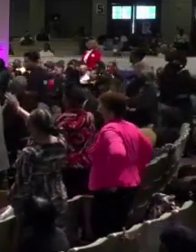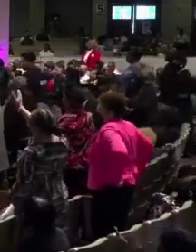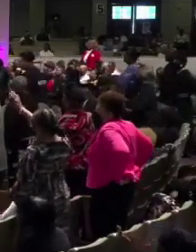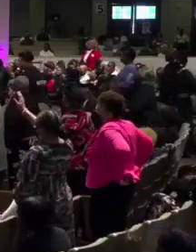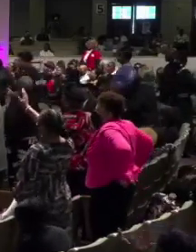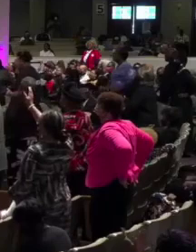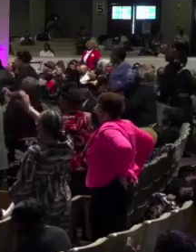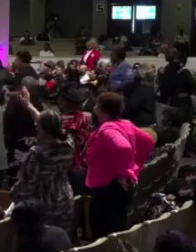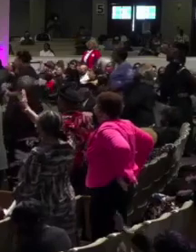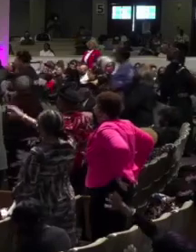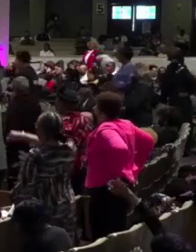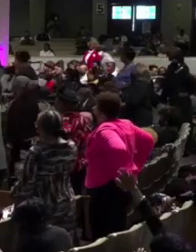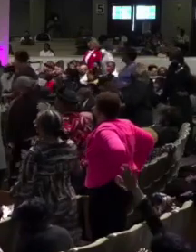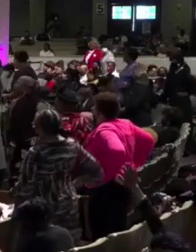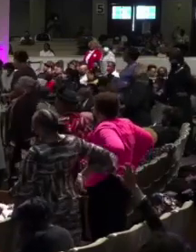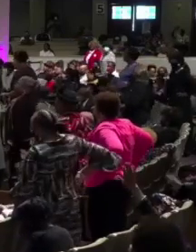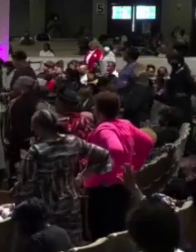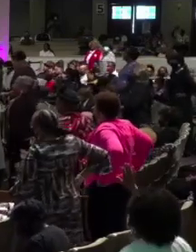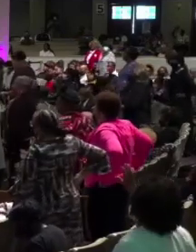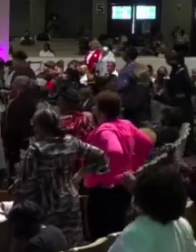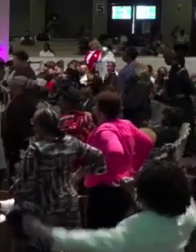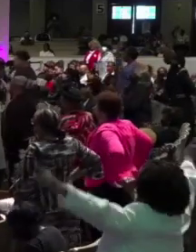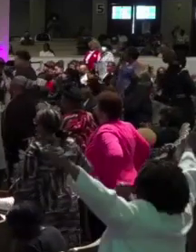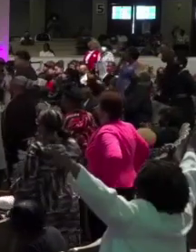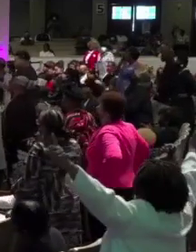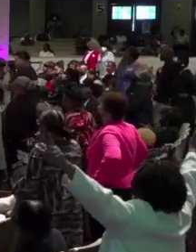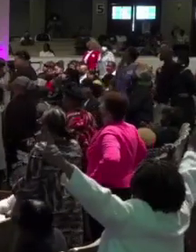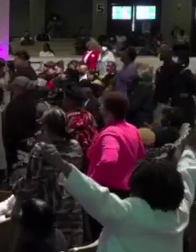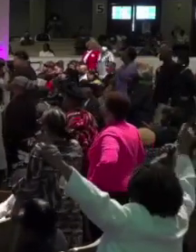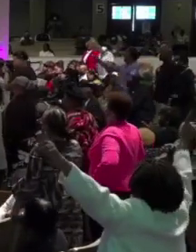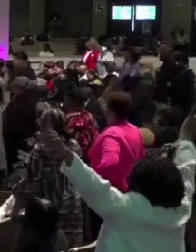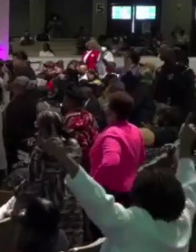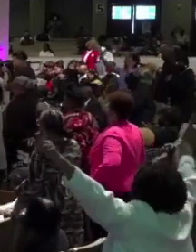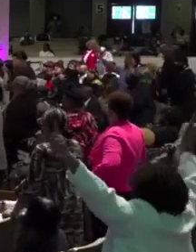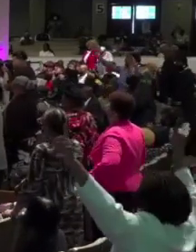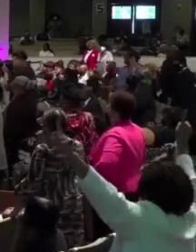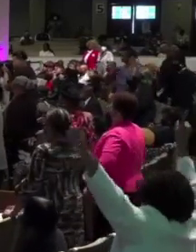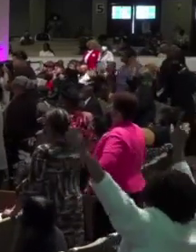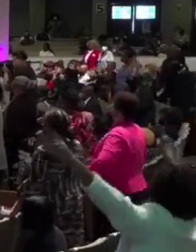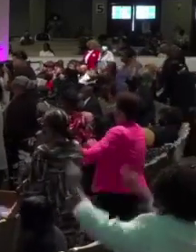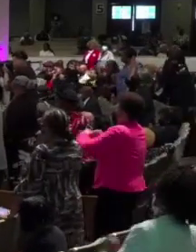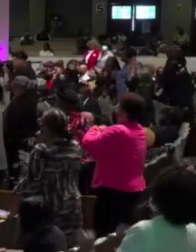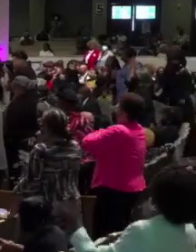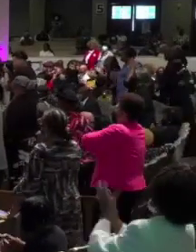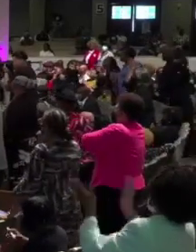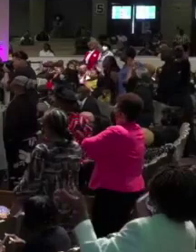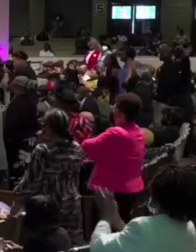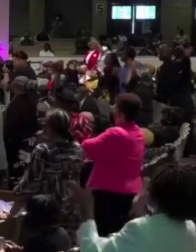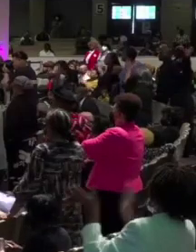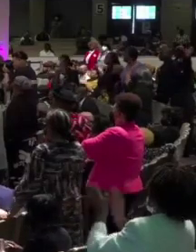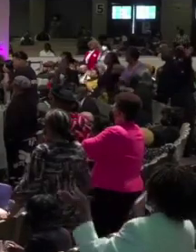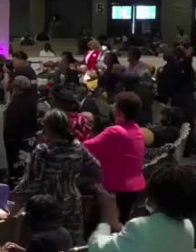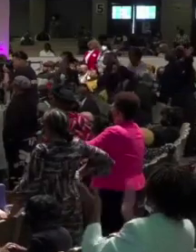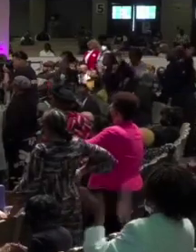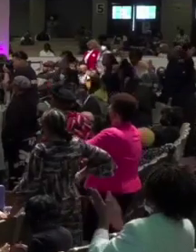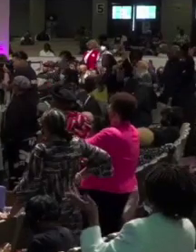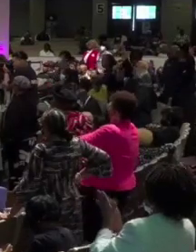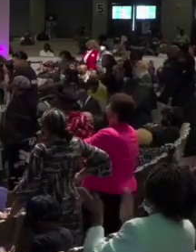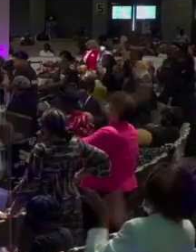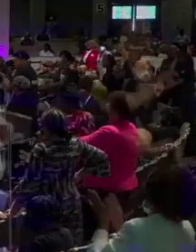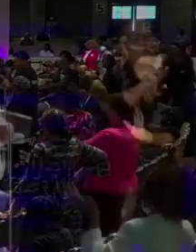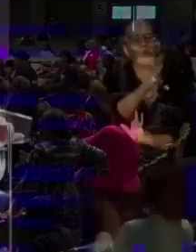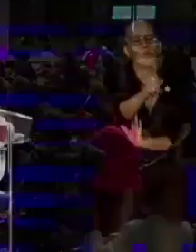everybody in this room was a prayer warrior just like me, the